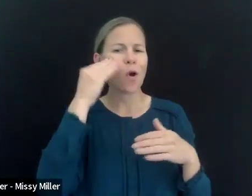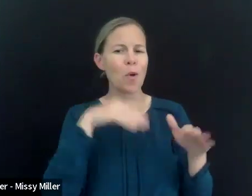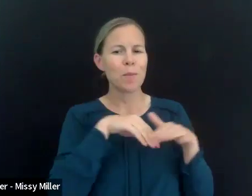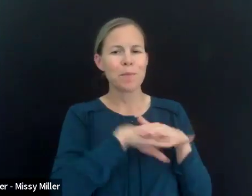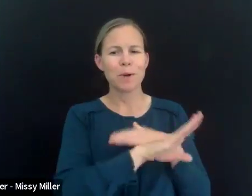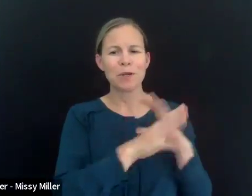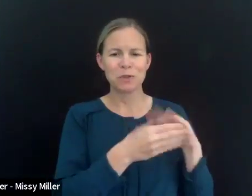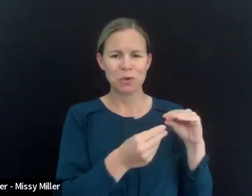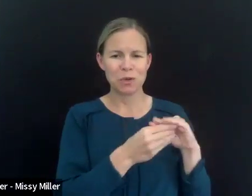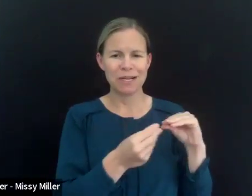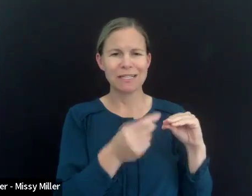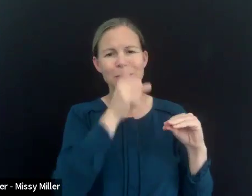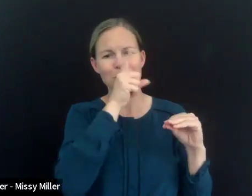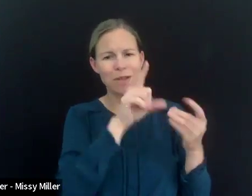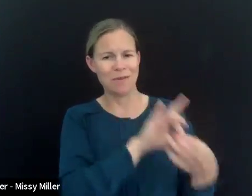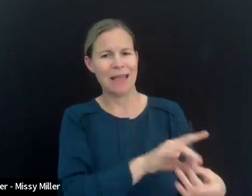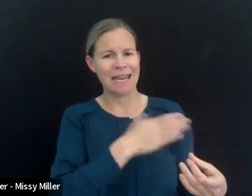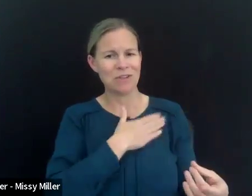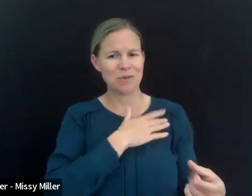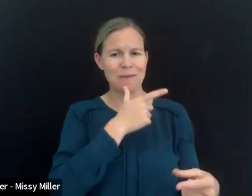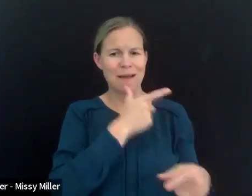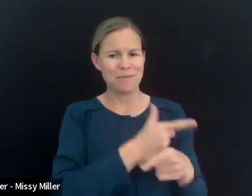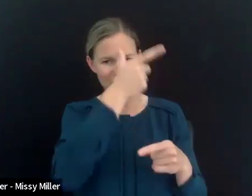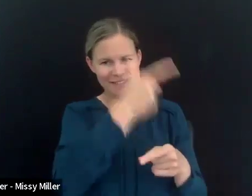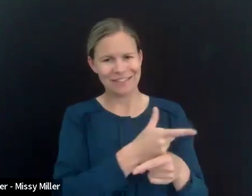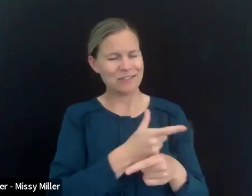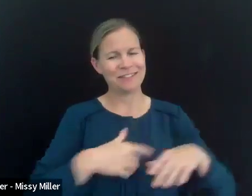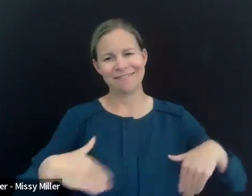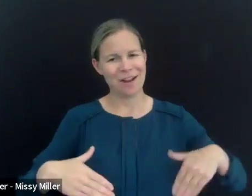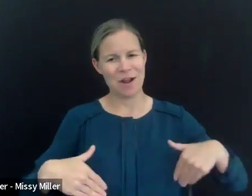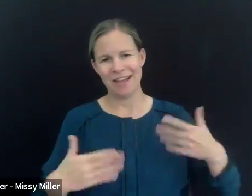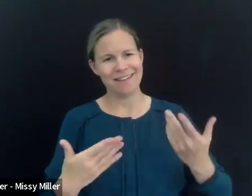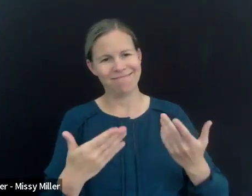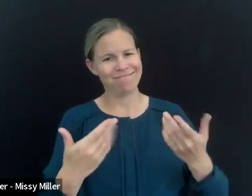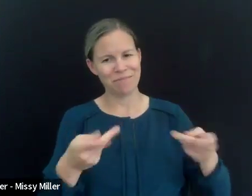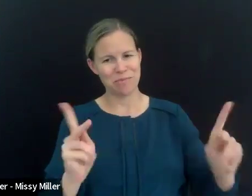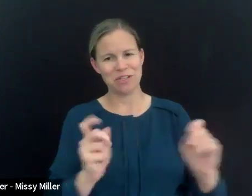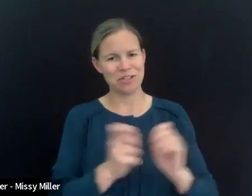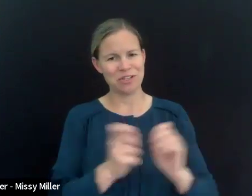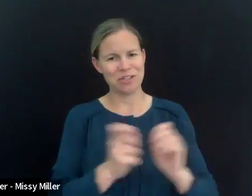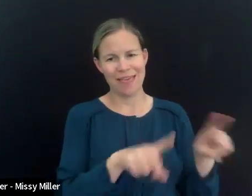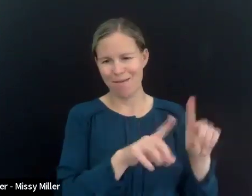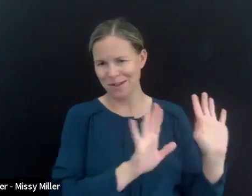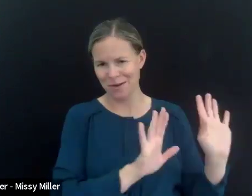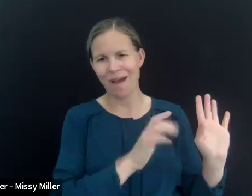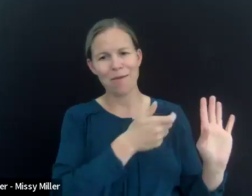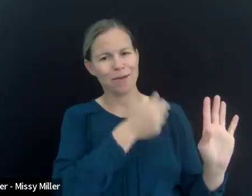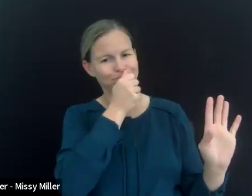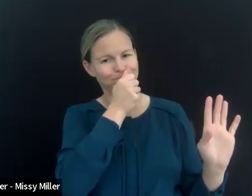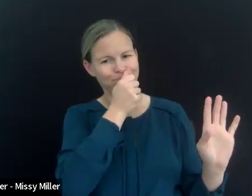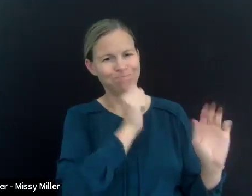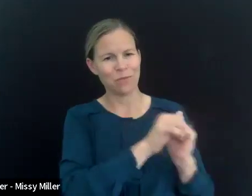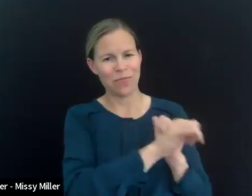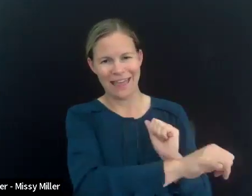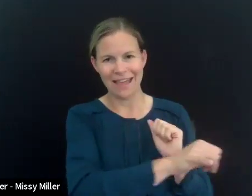of my siblings, and I want to get that permission first before I share that out. But thank you,